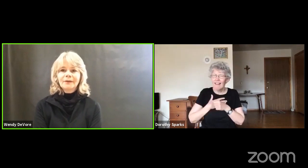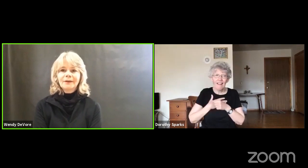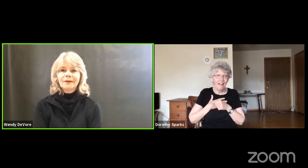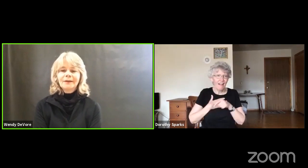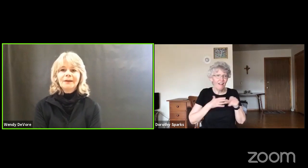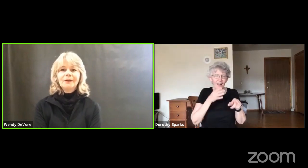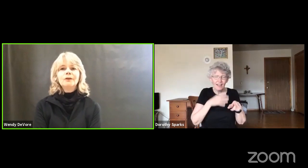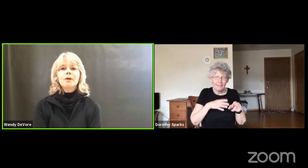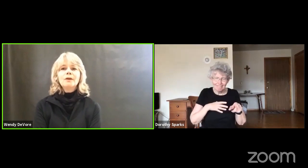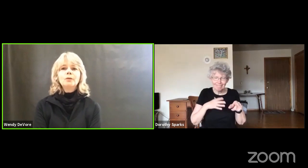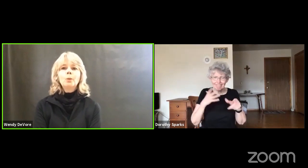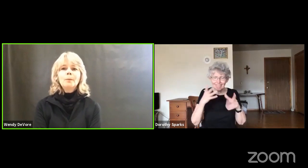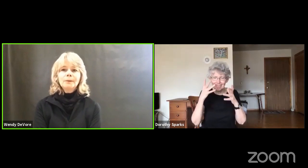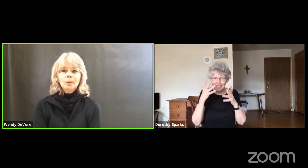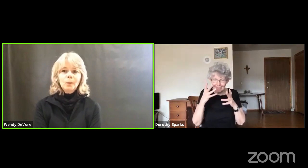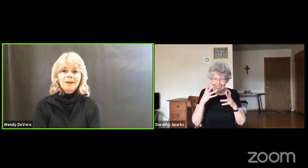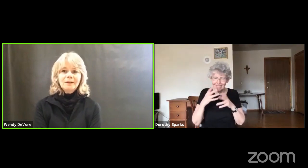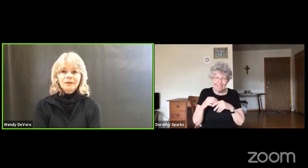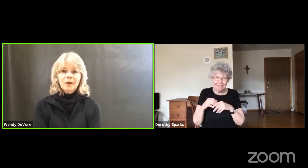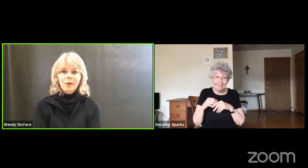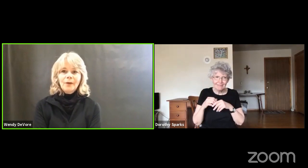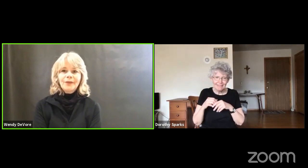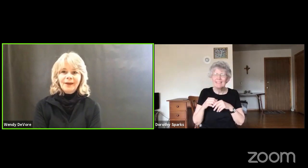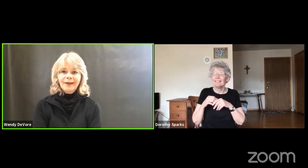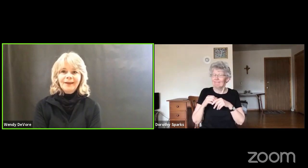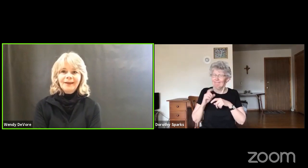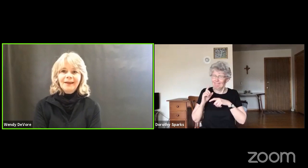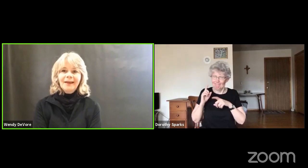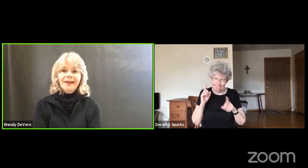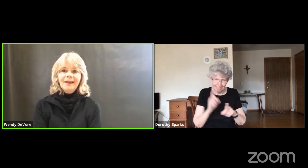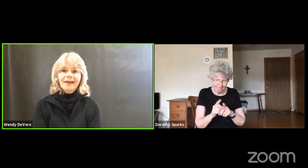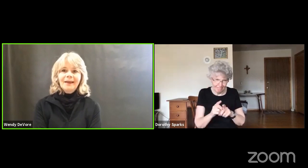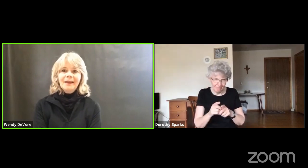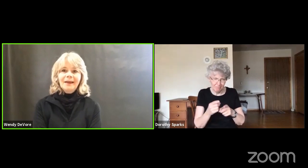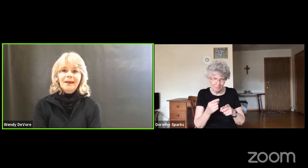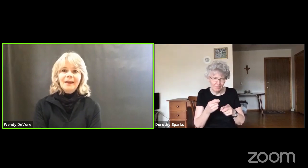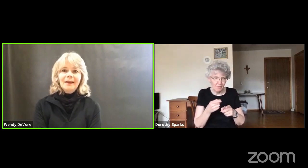off. So this woman witnessed the whole thing.